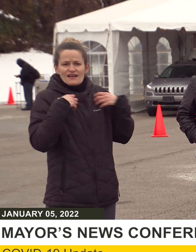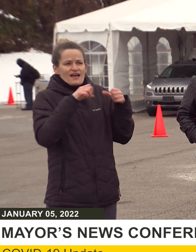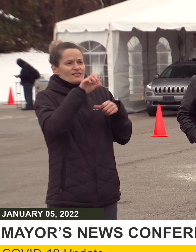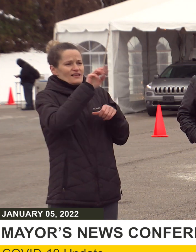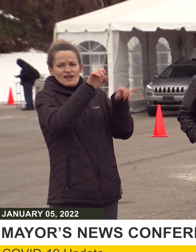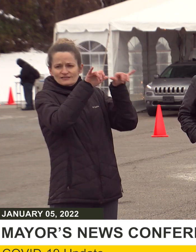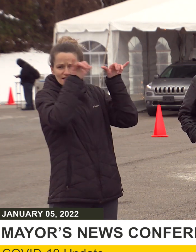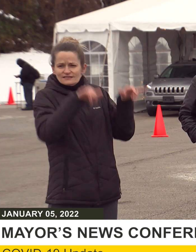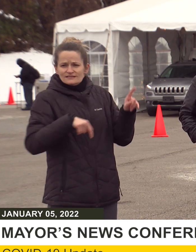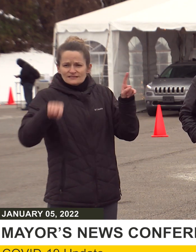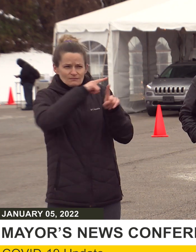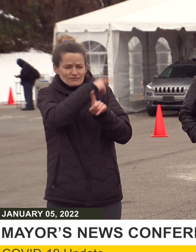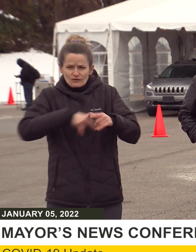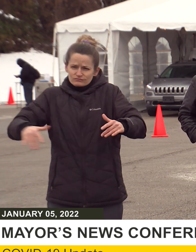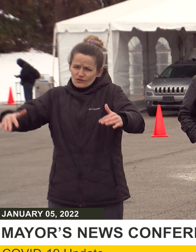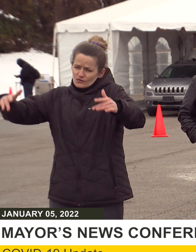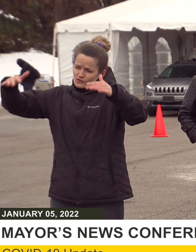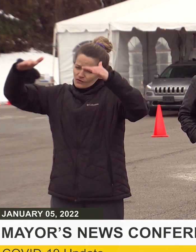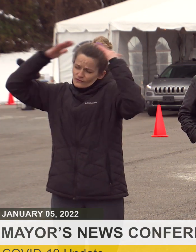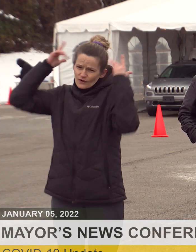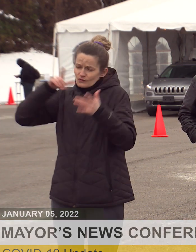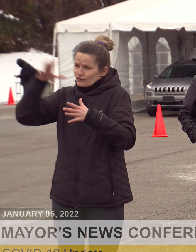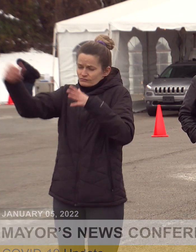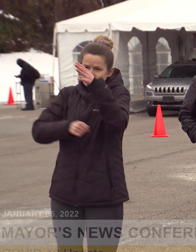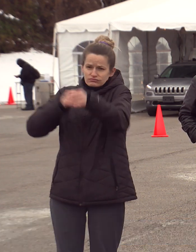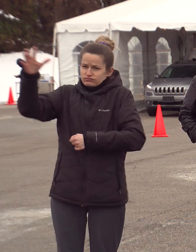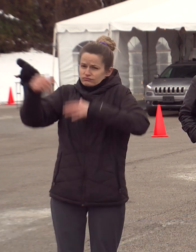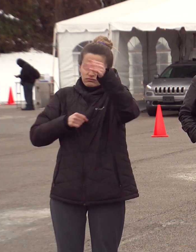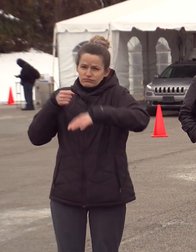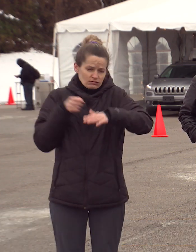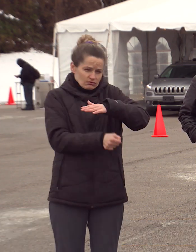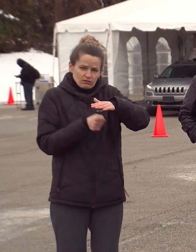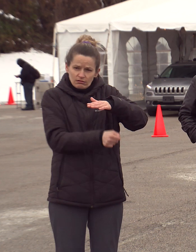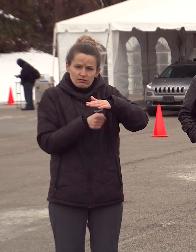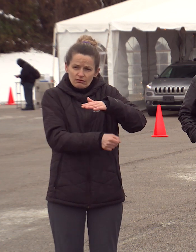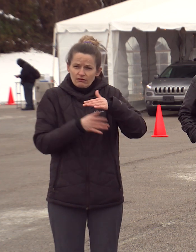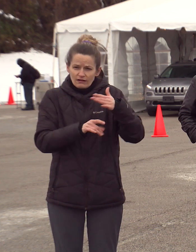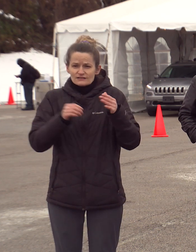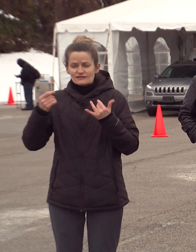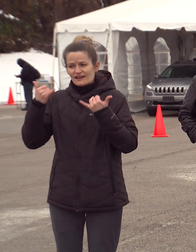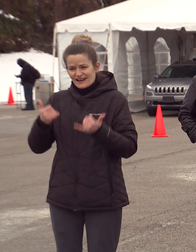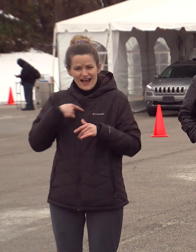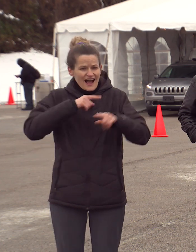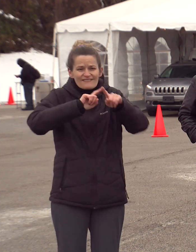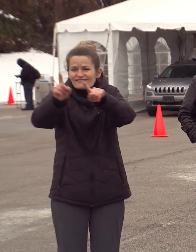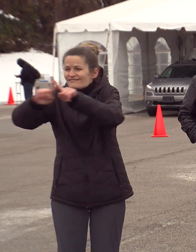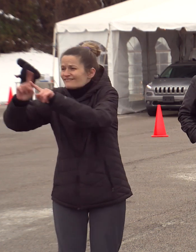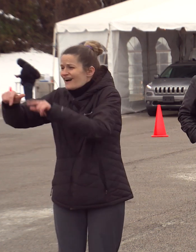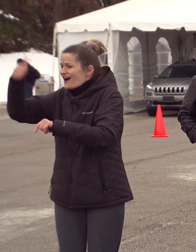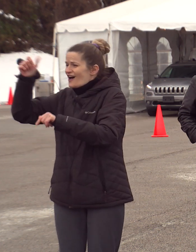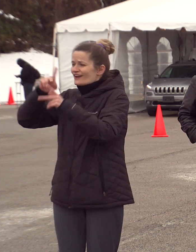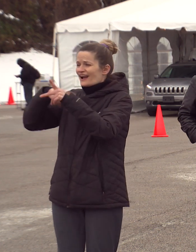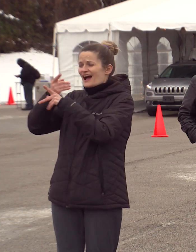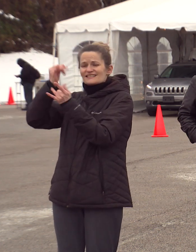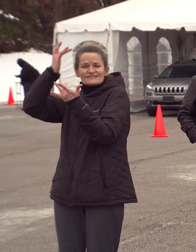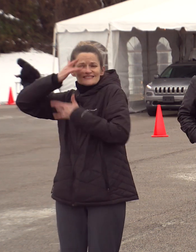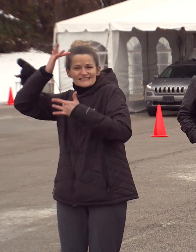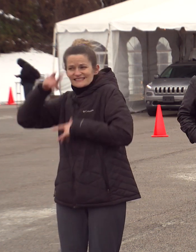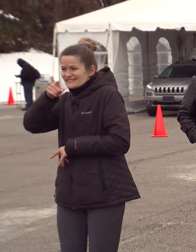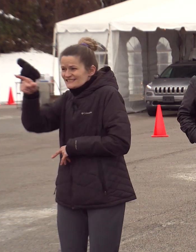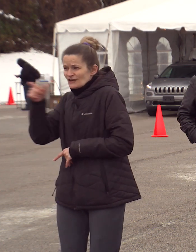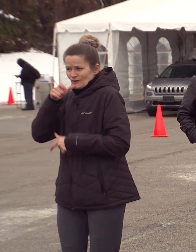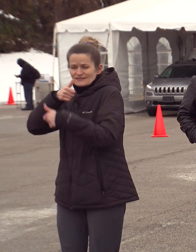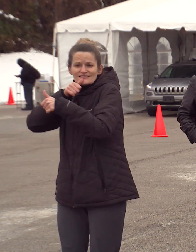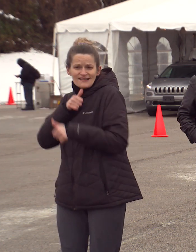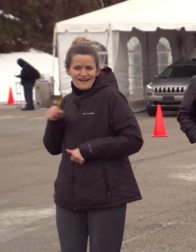to care for people with other serious illnesses that require hospitalization. Given this ongoing surge in hospitalizations threatening